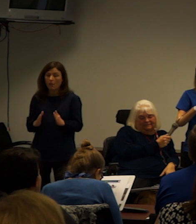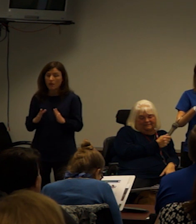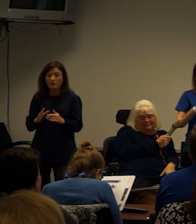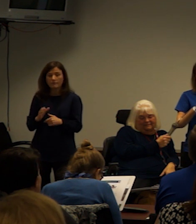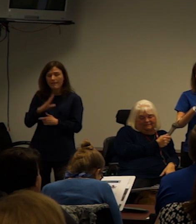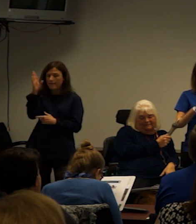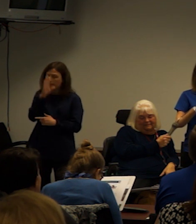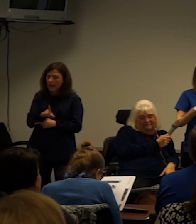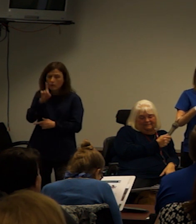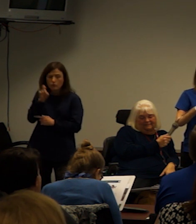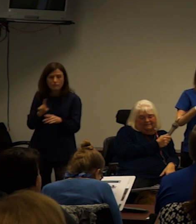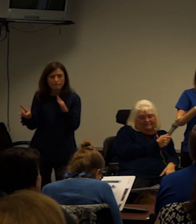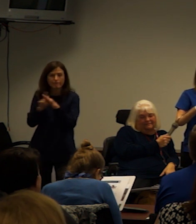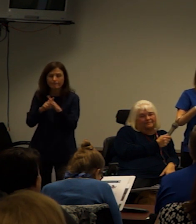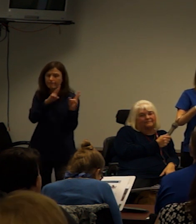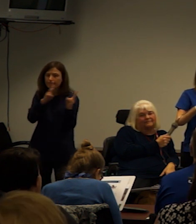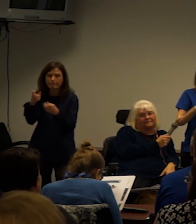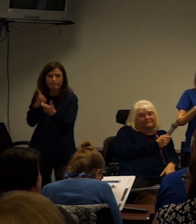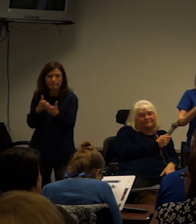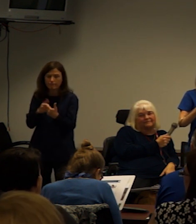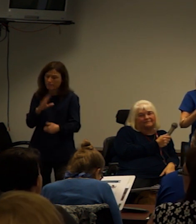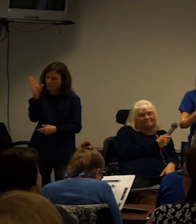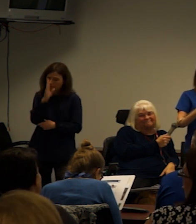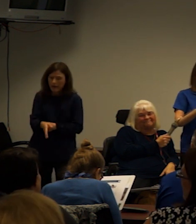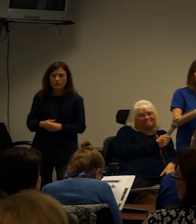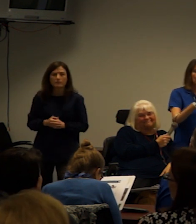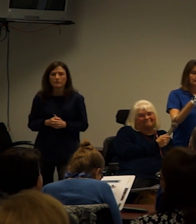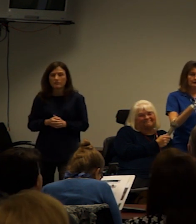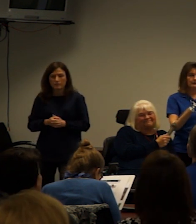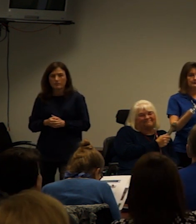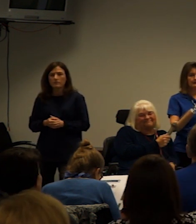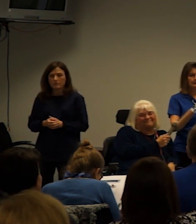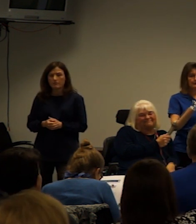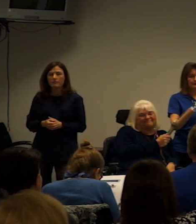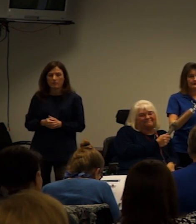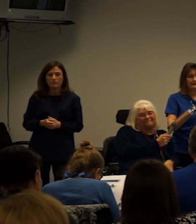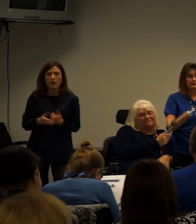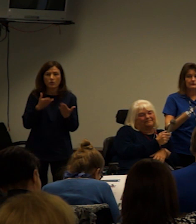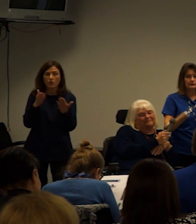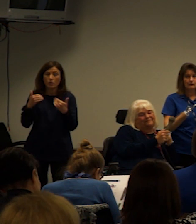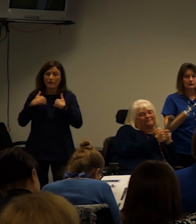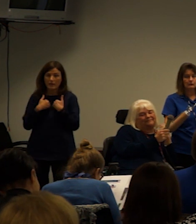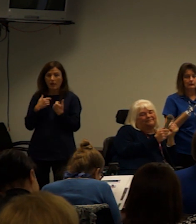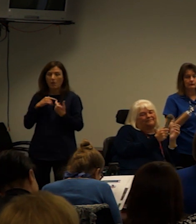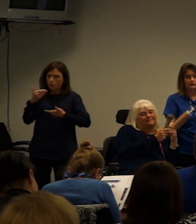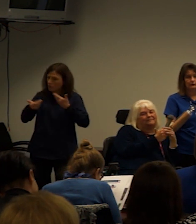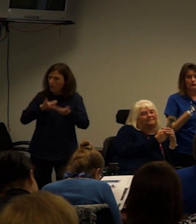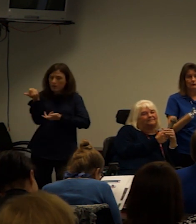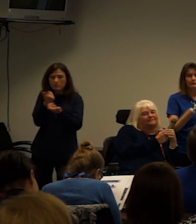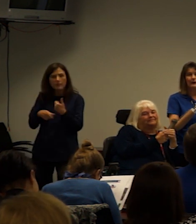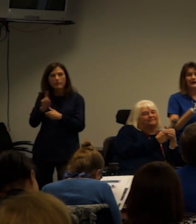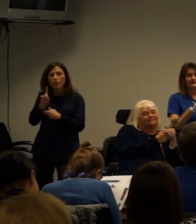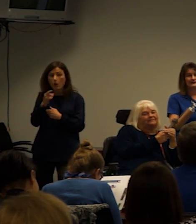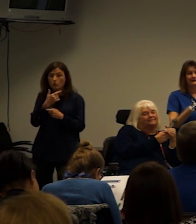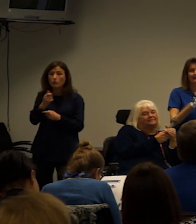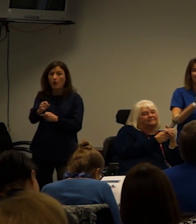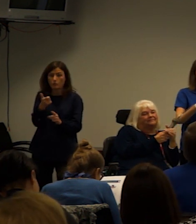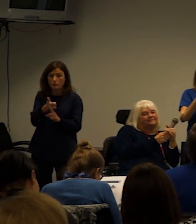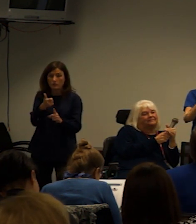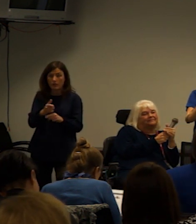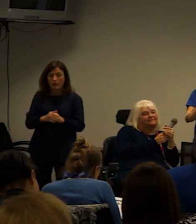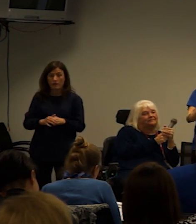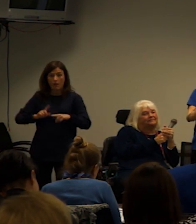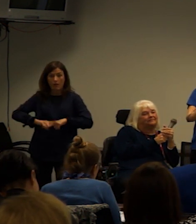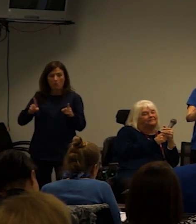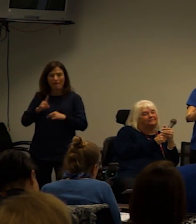no longer ever be an issue. Okay? So, your service animal is welcome wherever you are. But